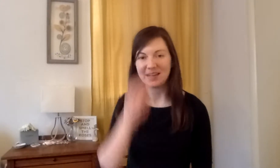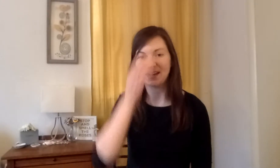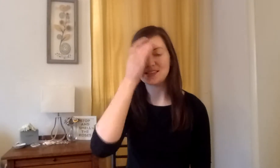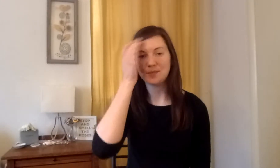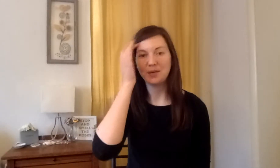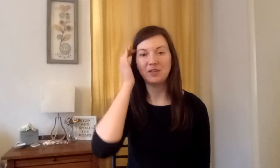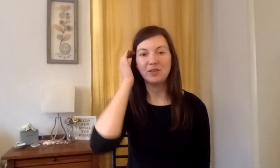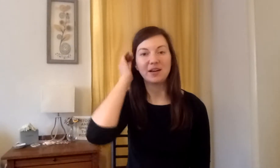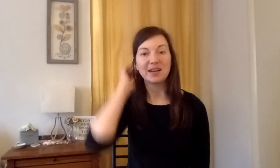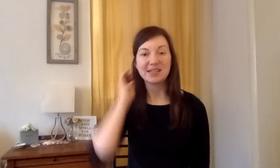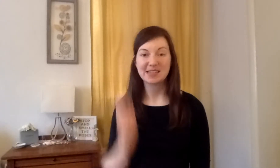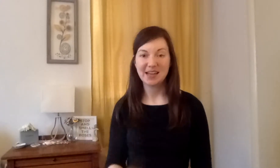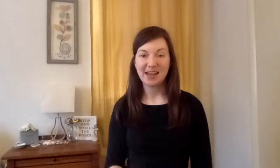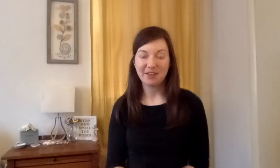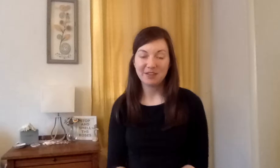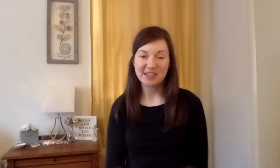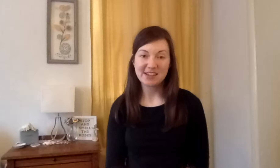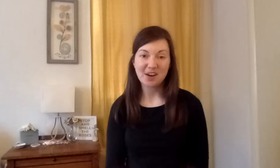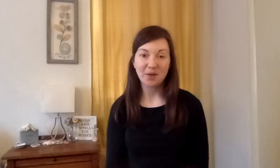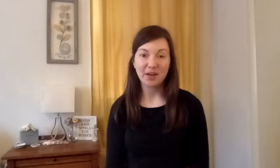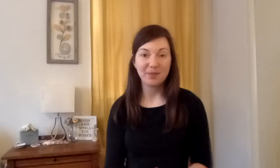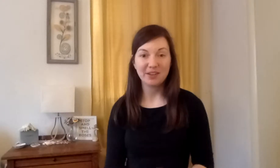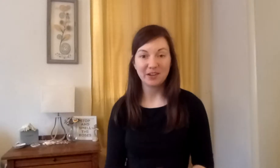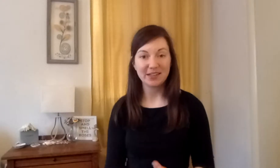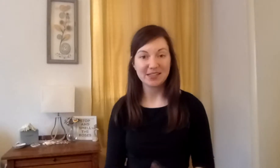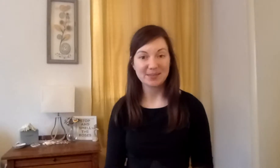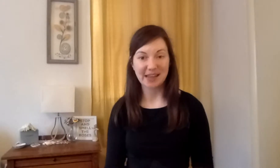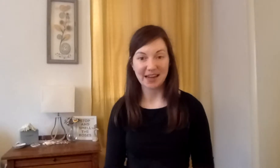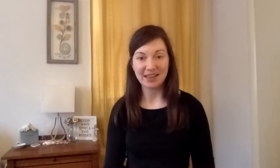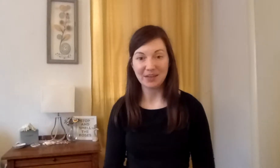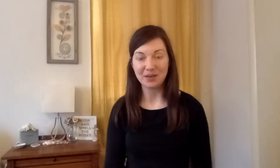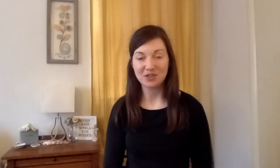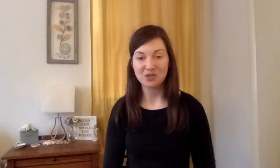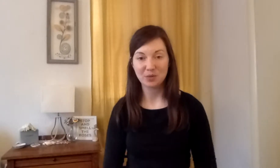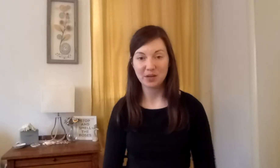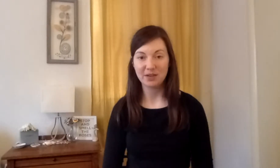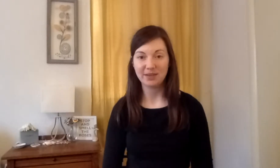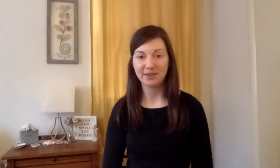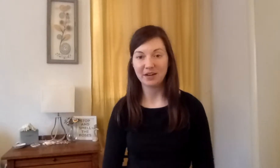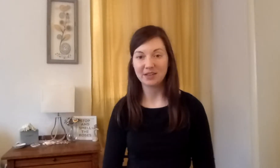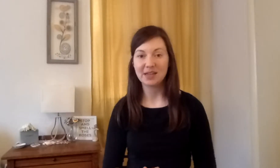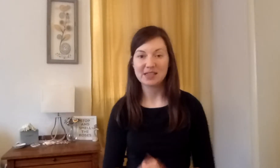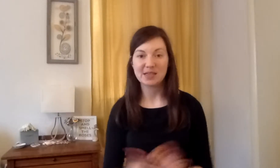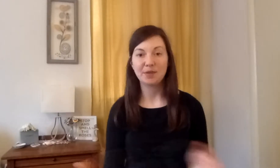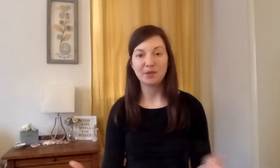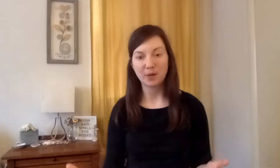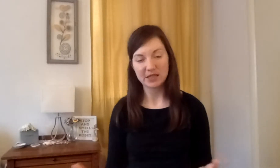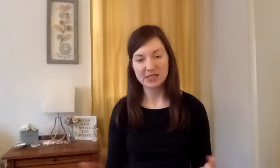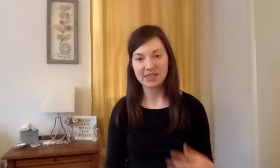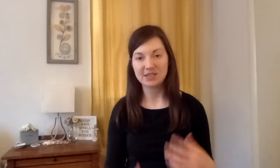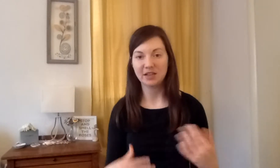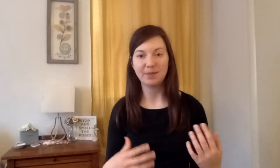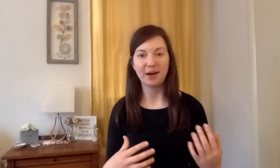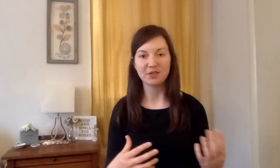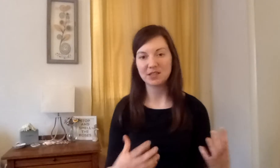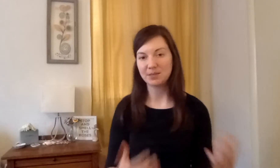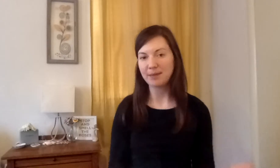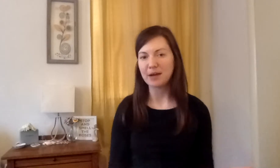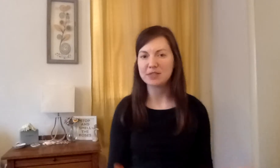it when you hear it. And for this song, we're going to be learning some sign language. We're going to learn some of the words. It's all about the